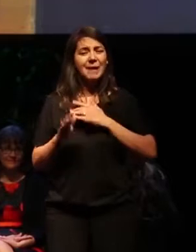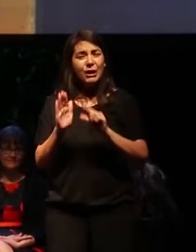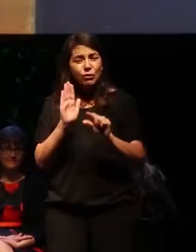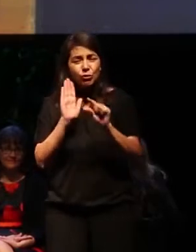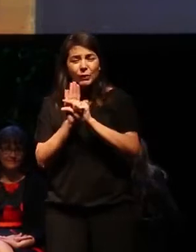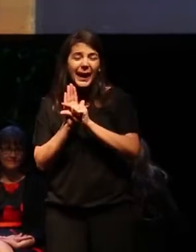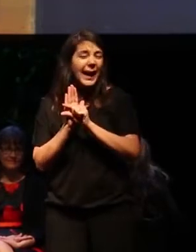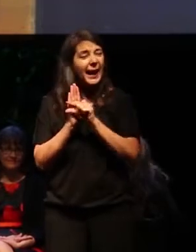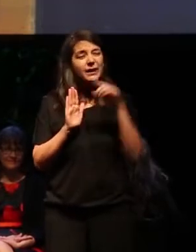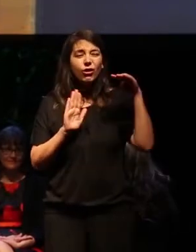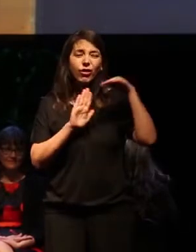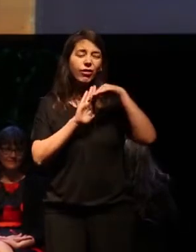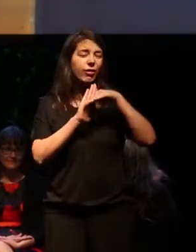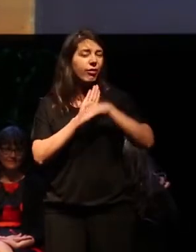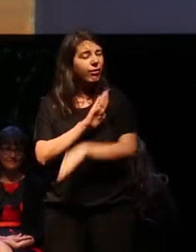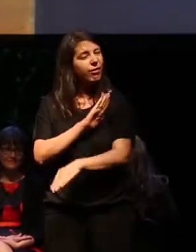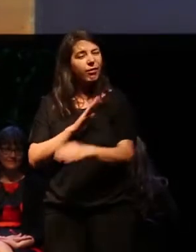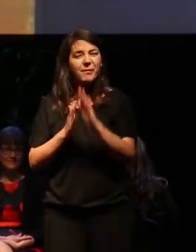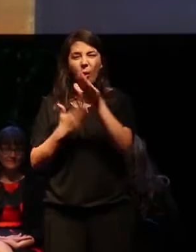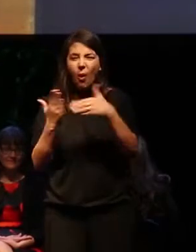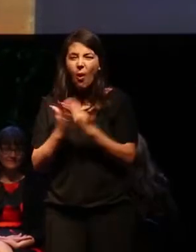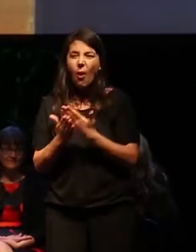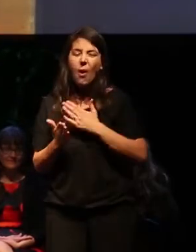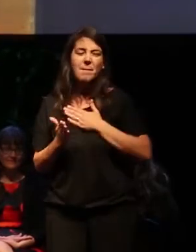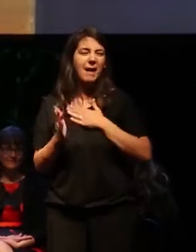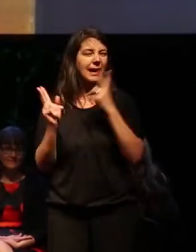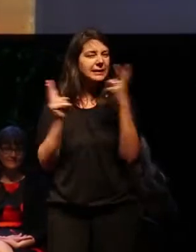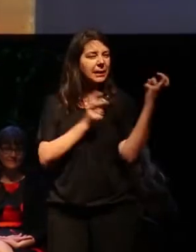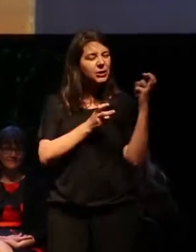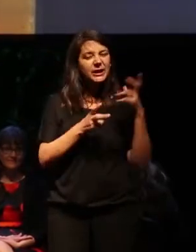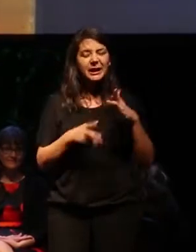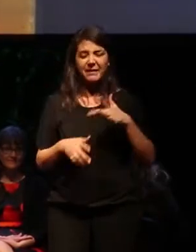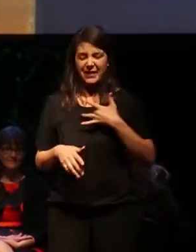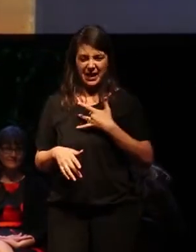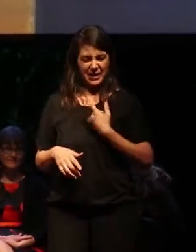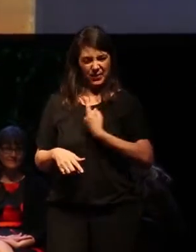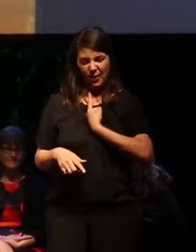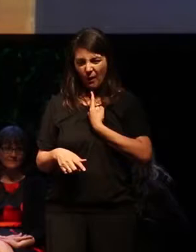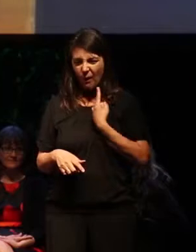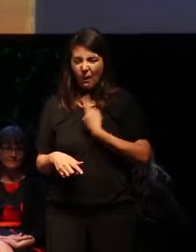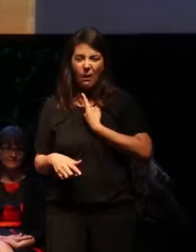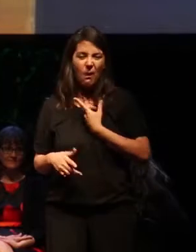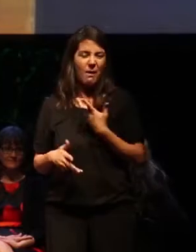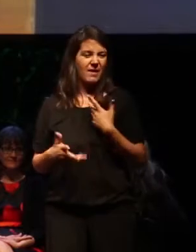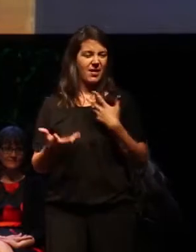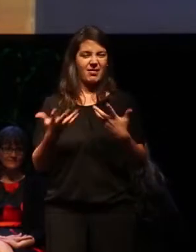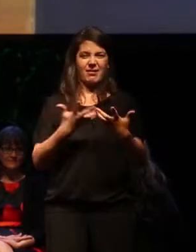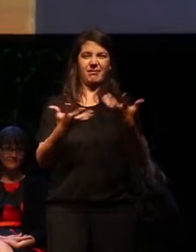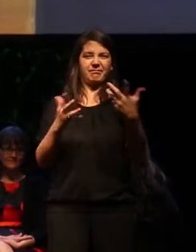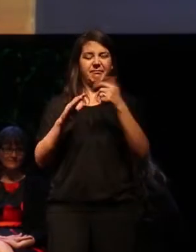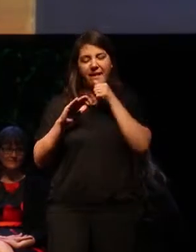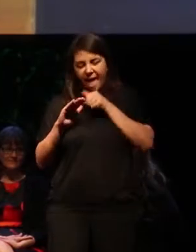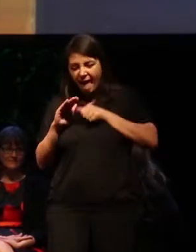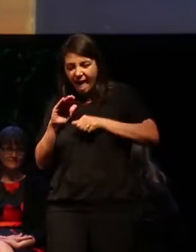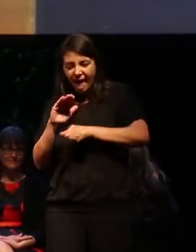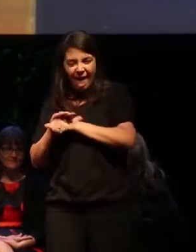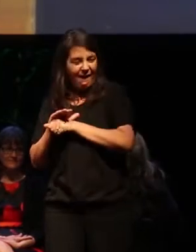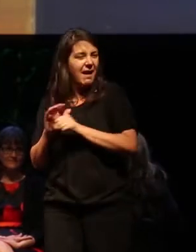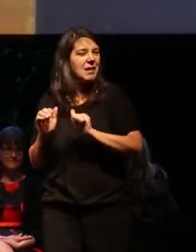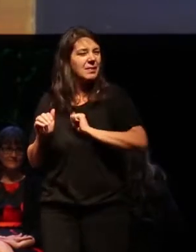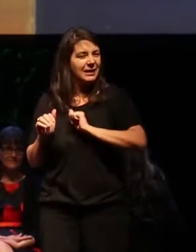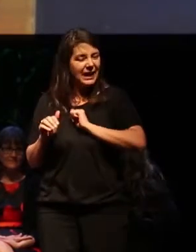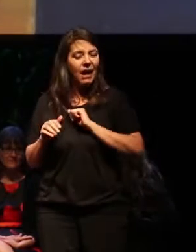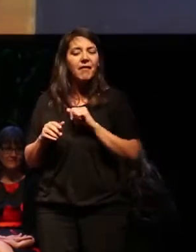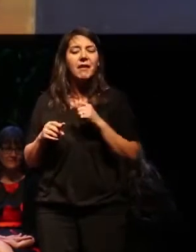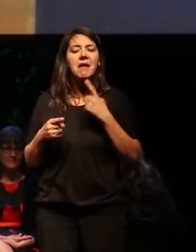all subjects. I felt alone and isolated, hiding myself in my own little bubble, until one day I spoke to